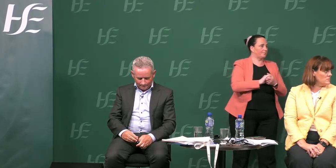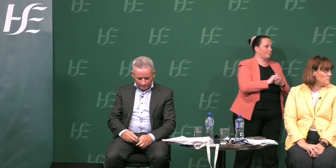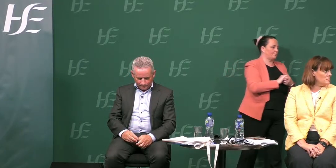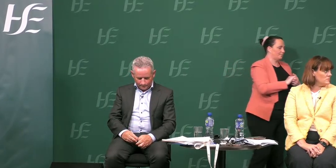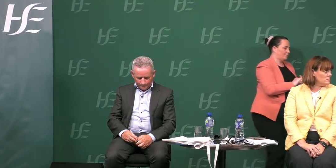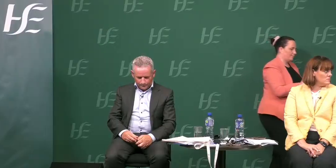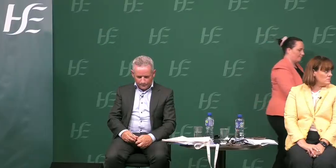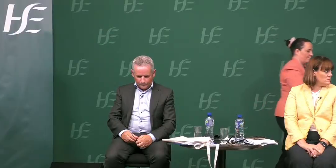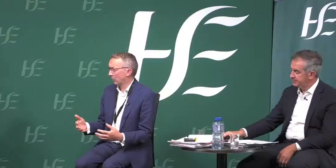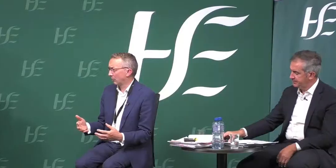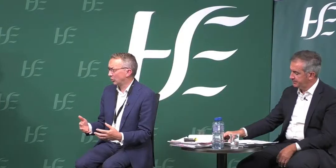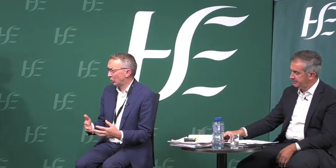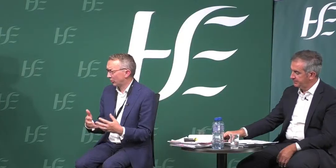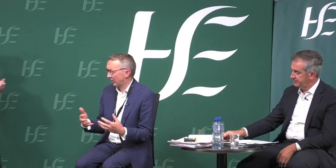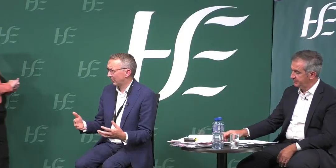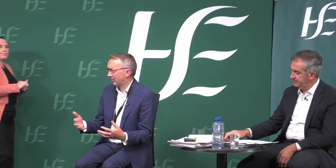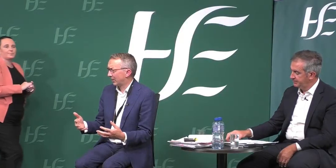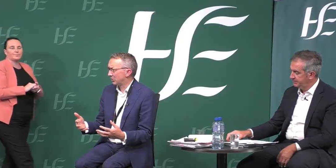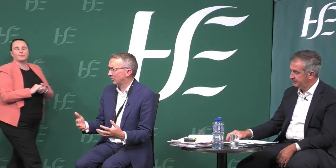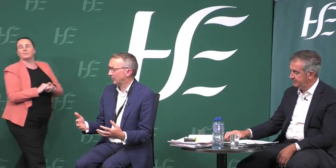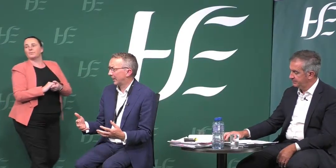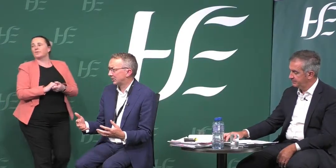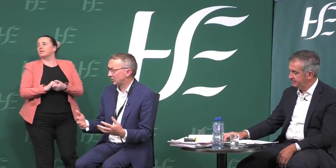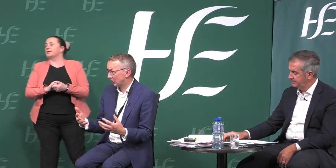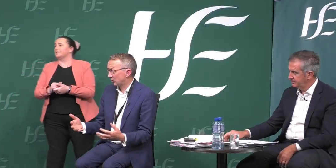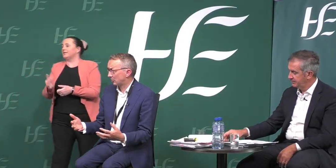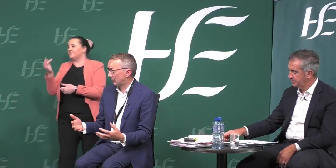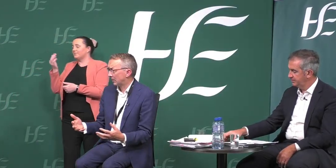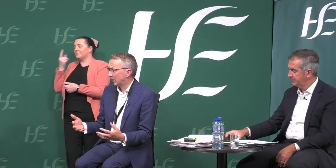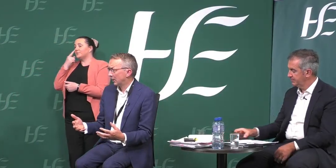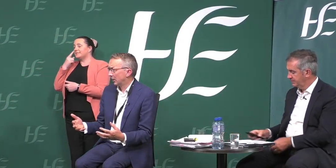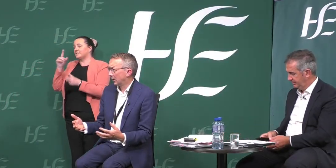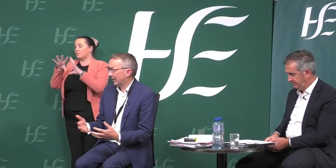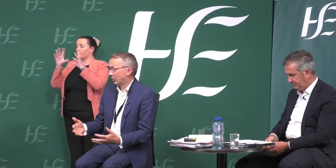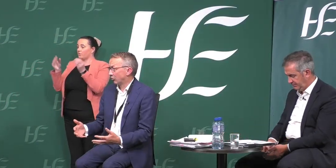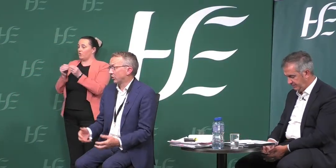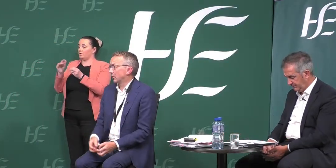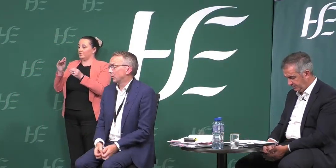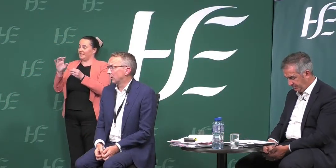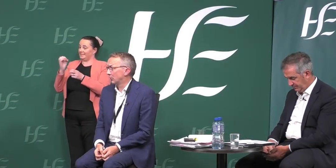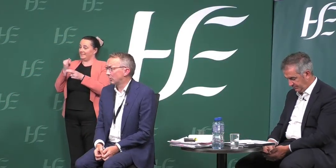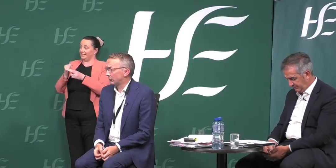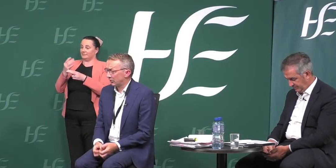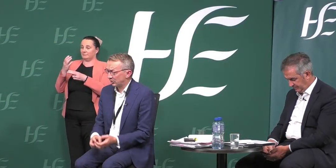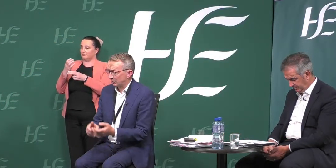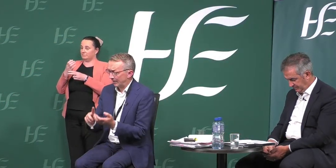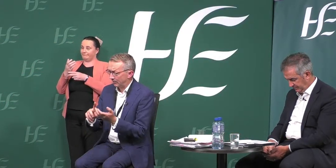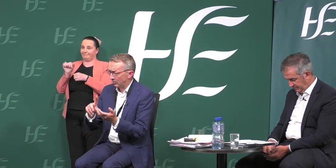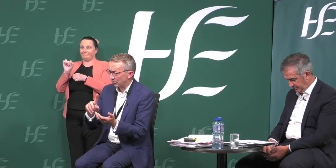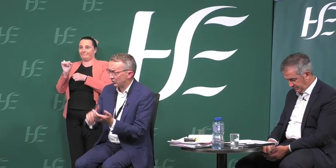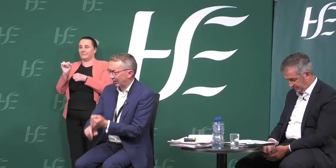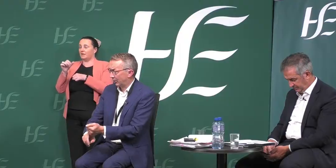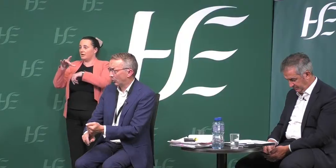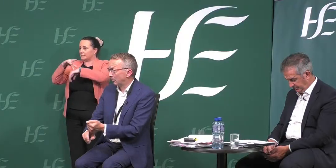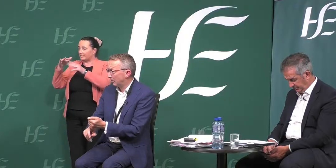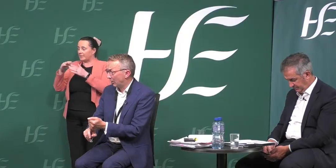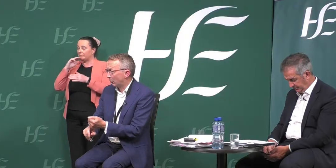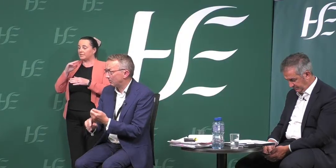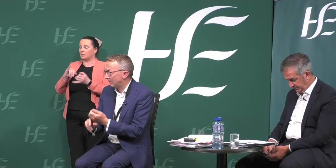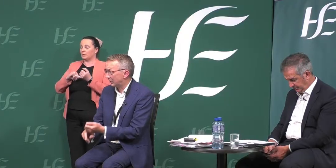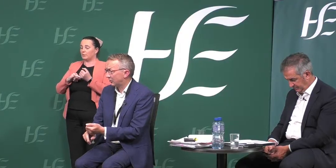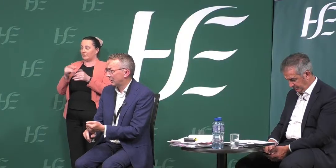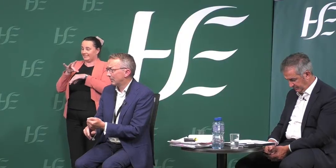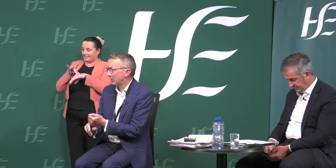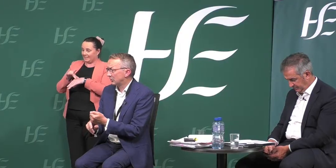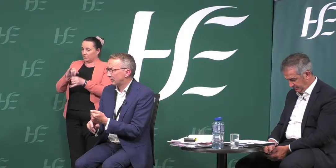speaking, when you look at the entirety of cases in hospital in any country, the first is people who are sick, who